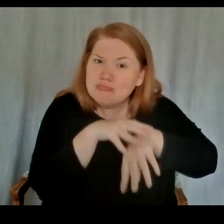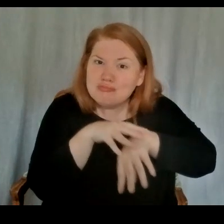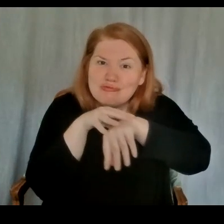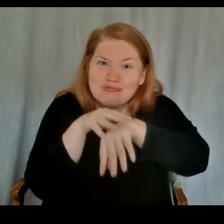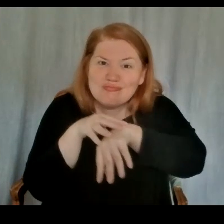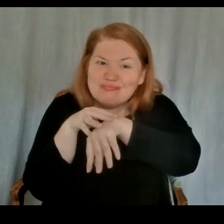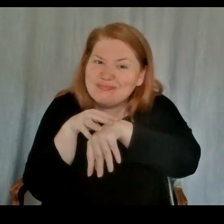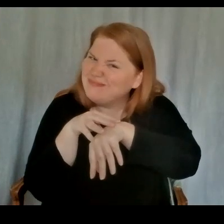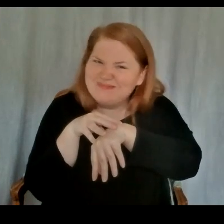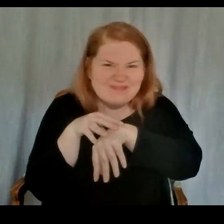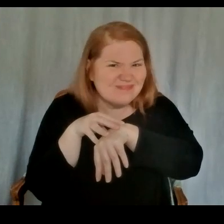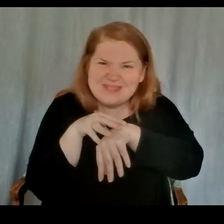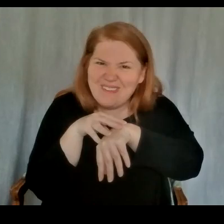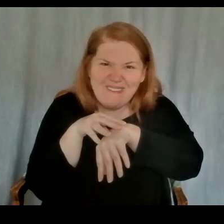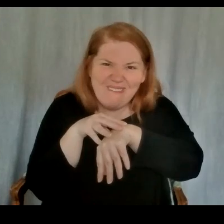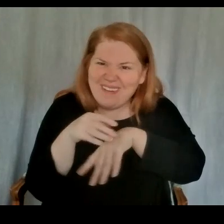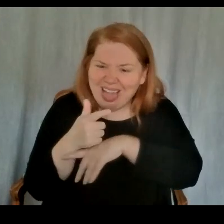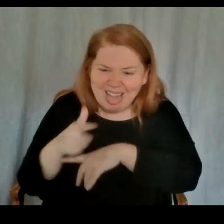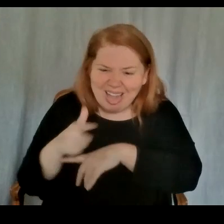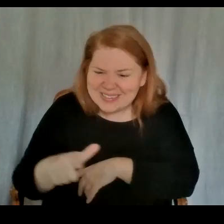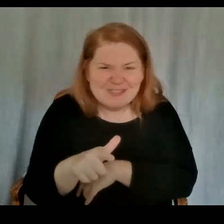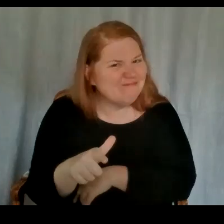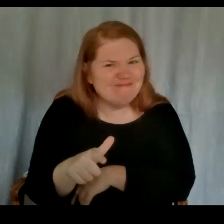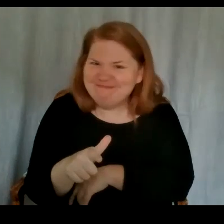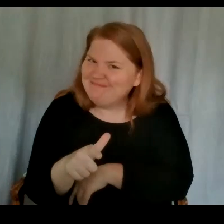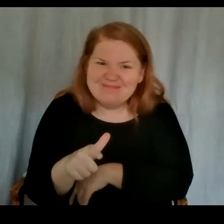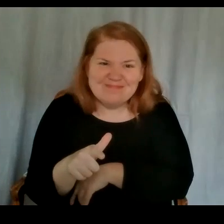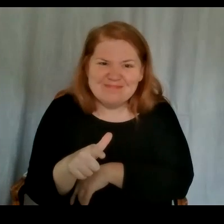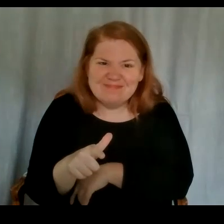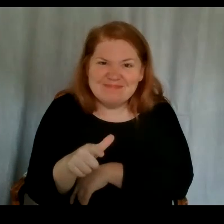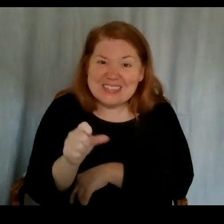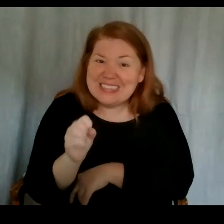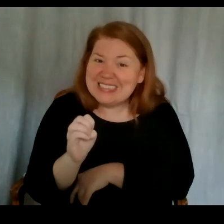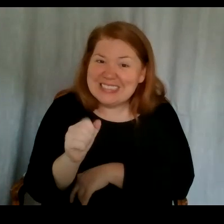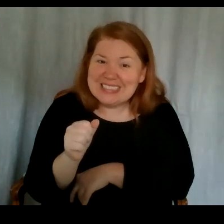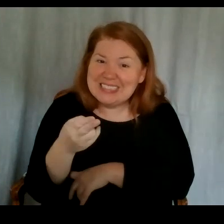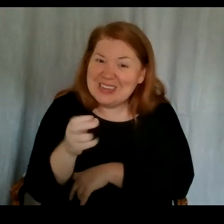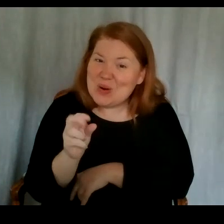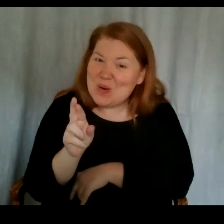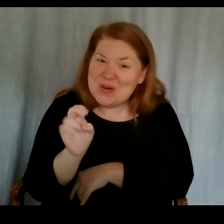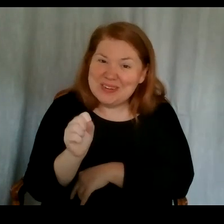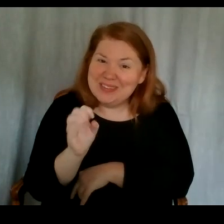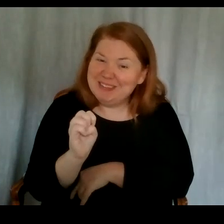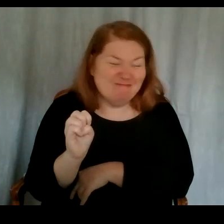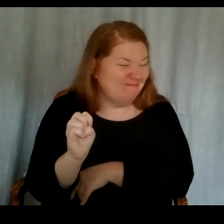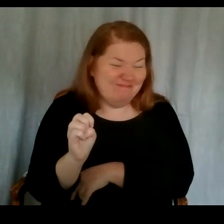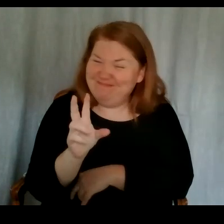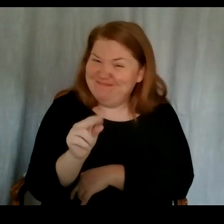No. A lizard? No. A seahorse? No.